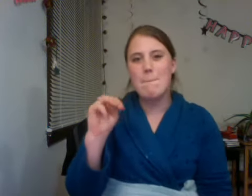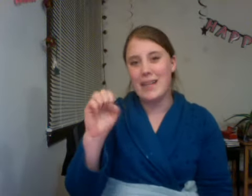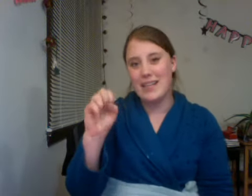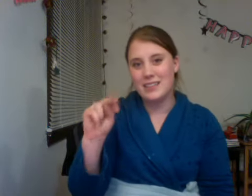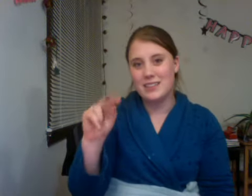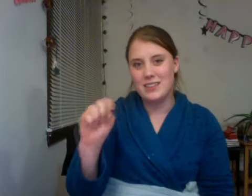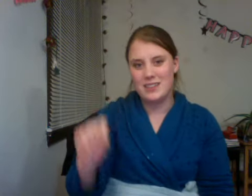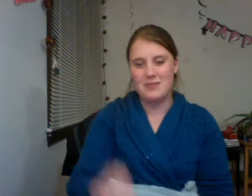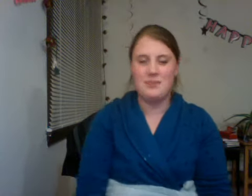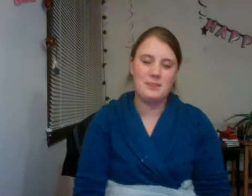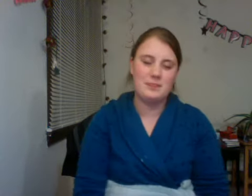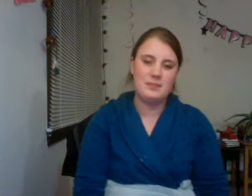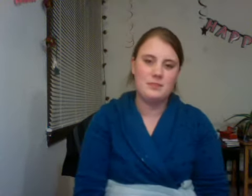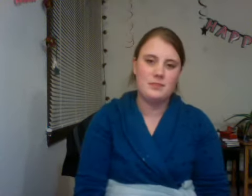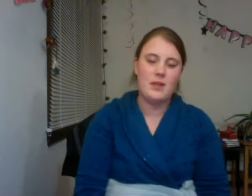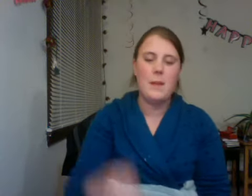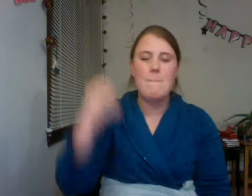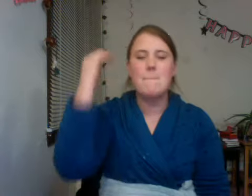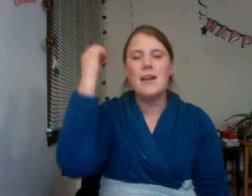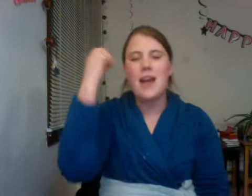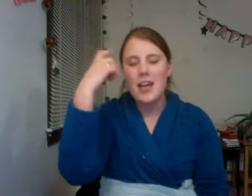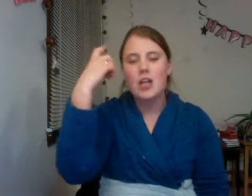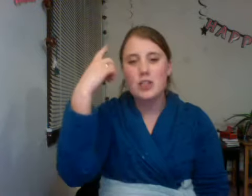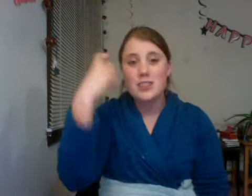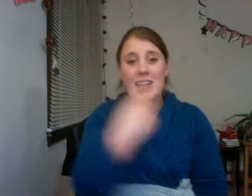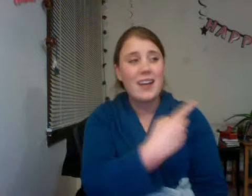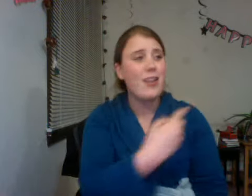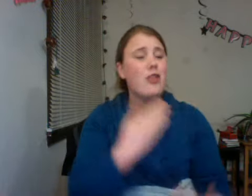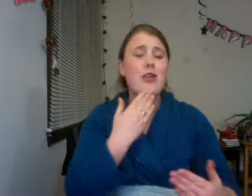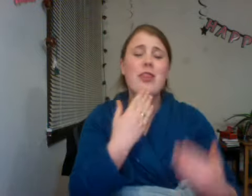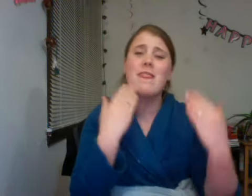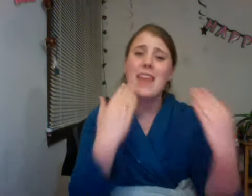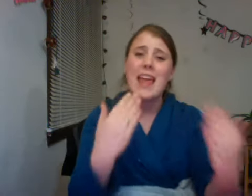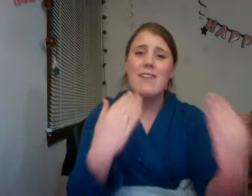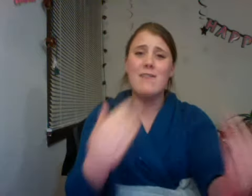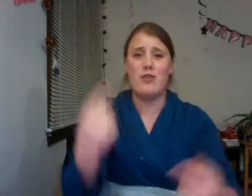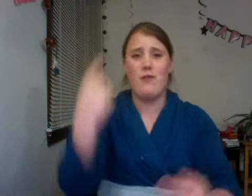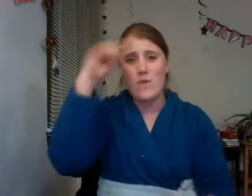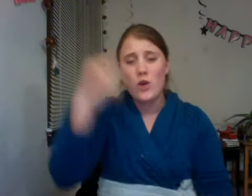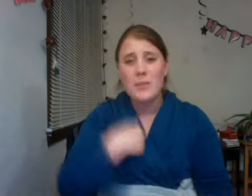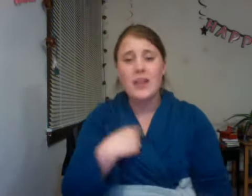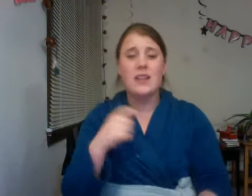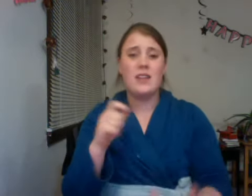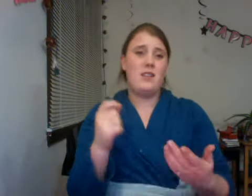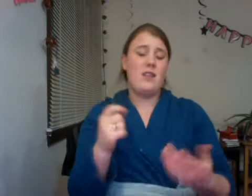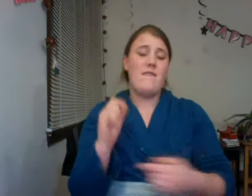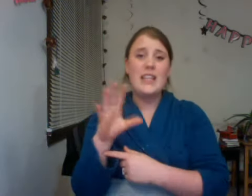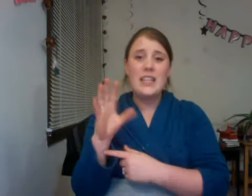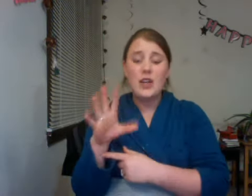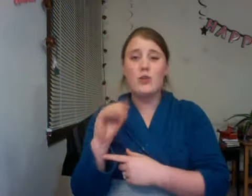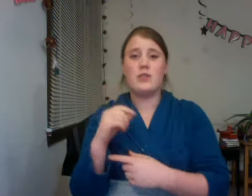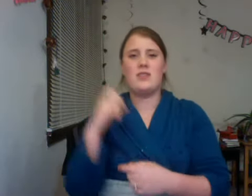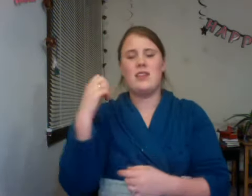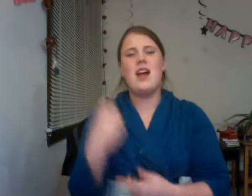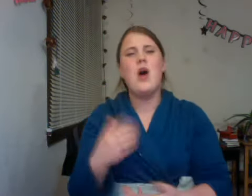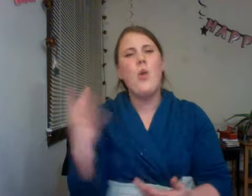that I know this is the right way we should be communicating science. There's still